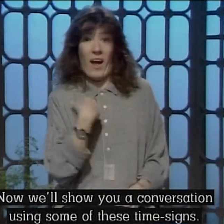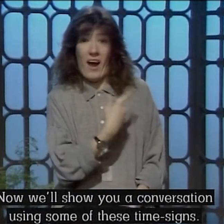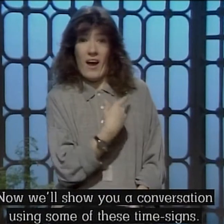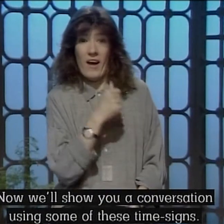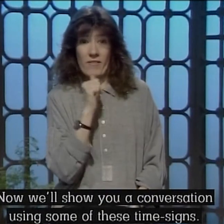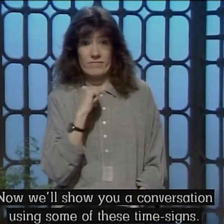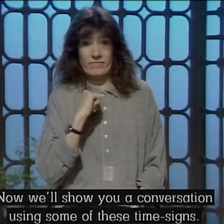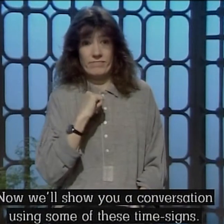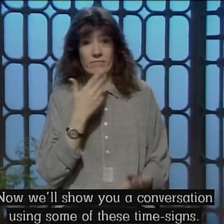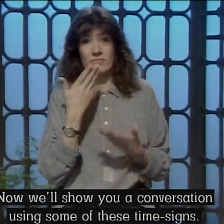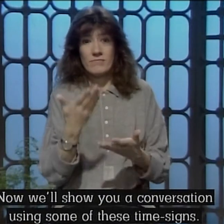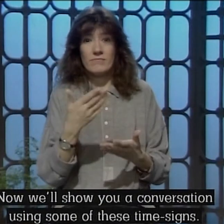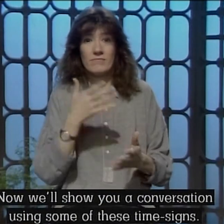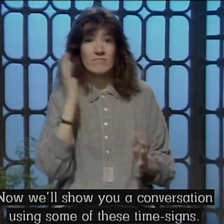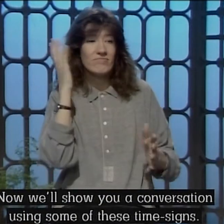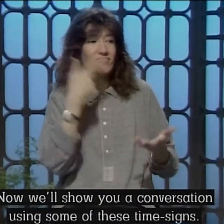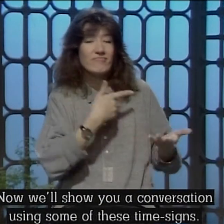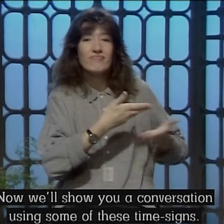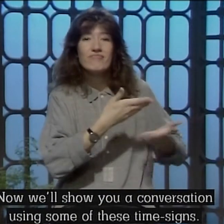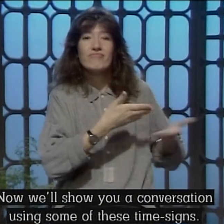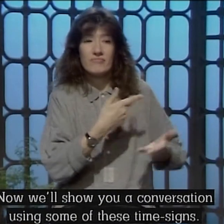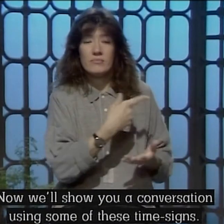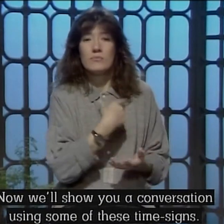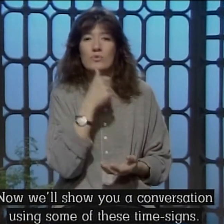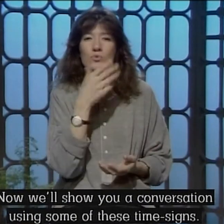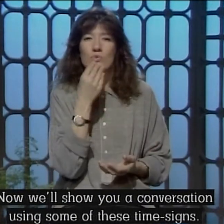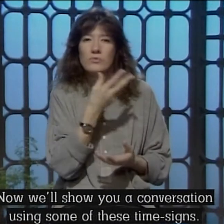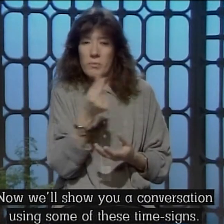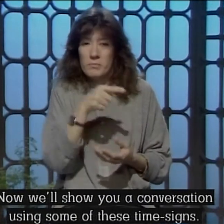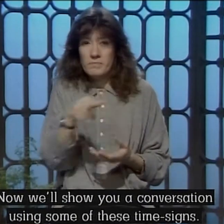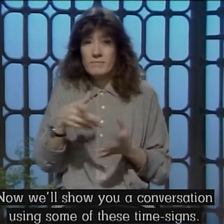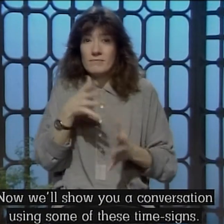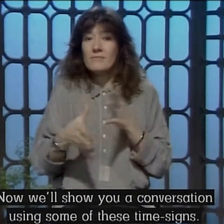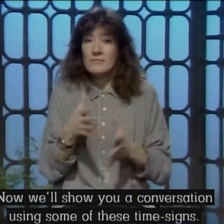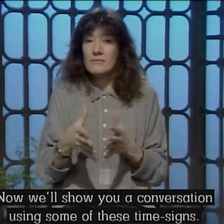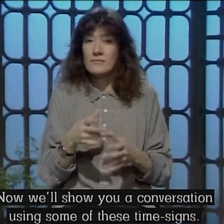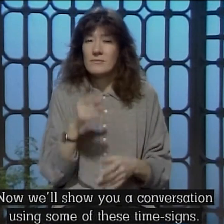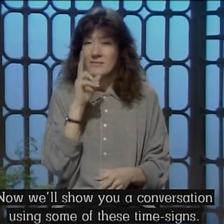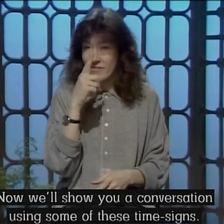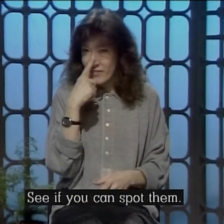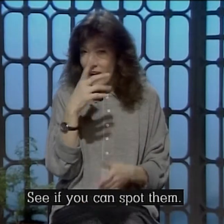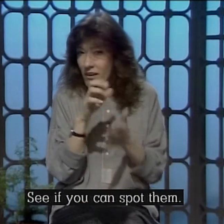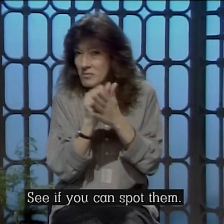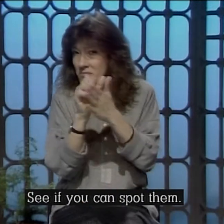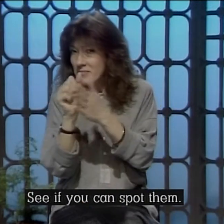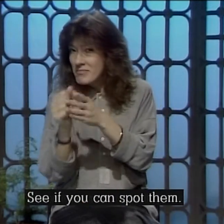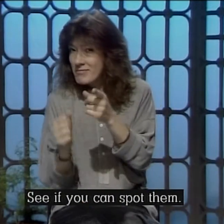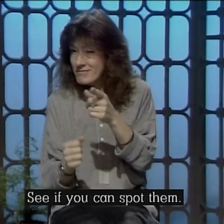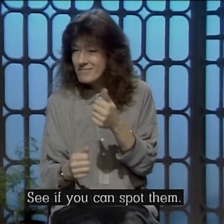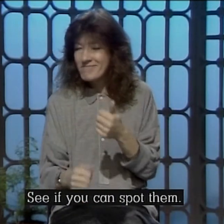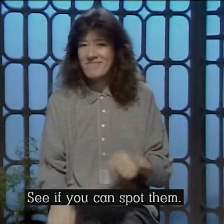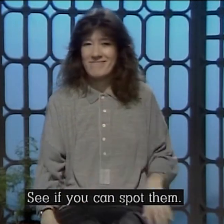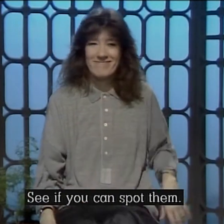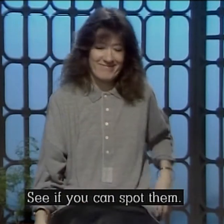Now, Clive and I are going to show you a conversation using some of these time signs. See if you can spot them.